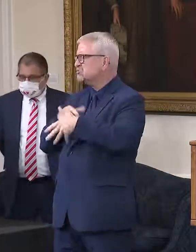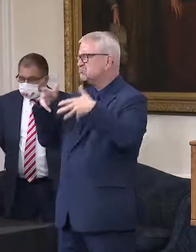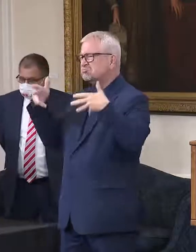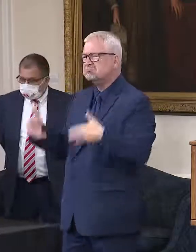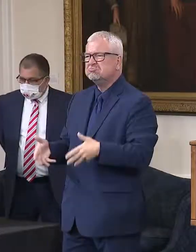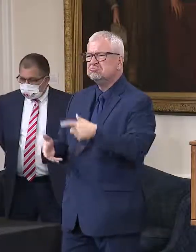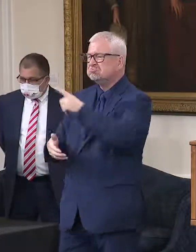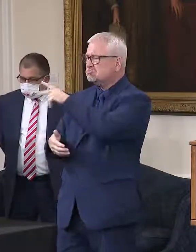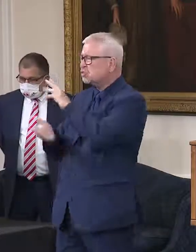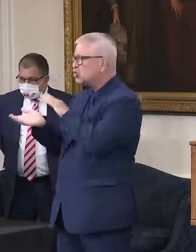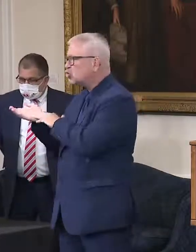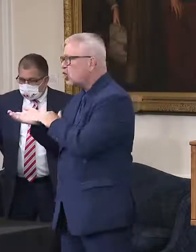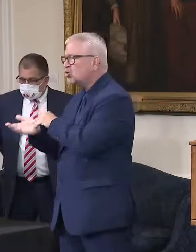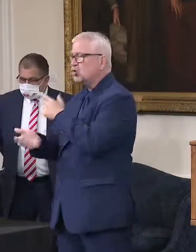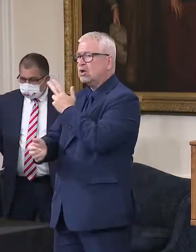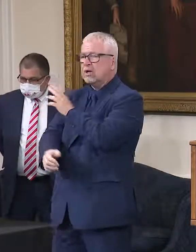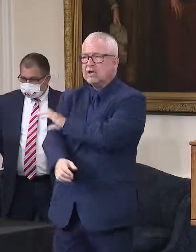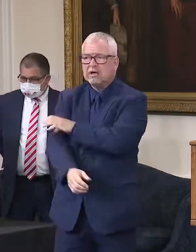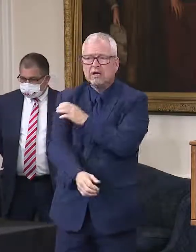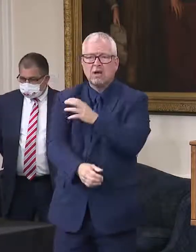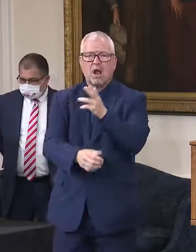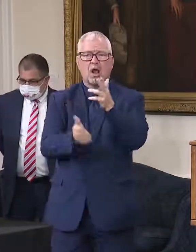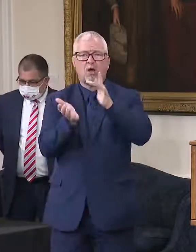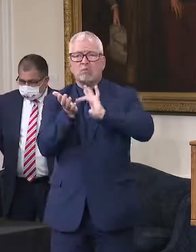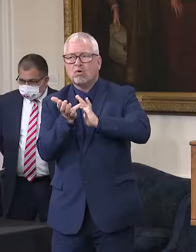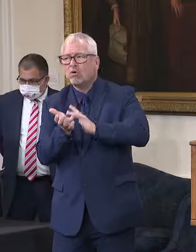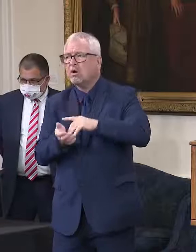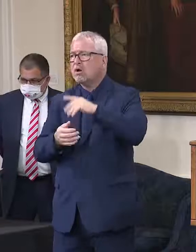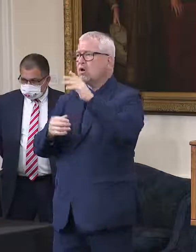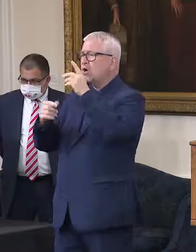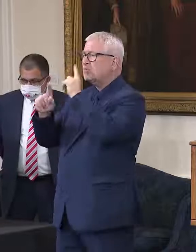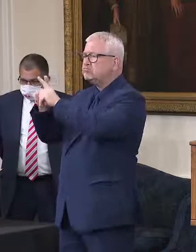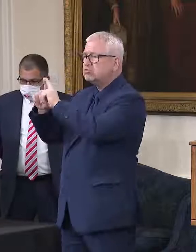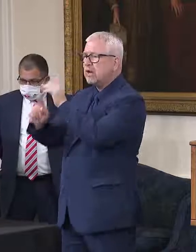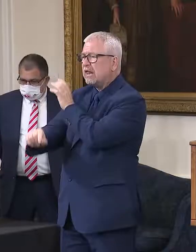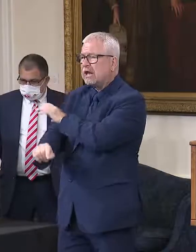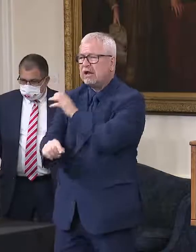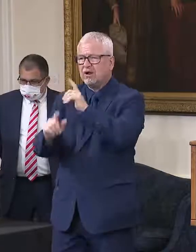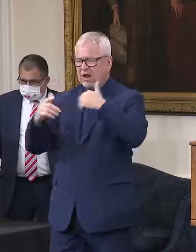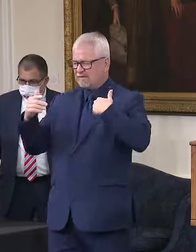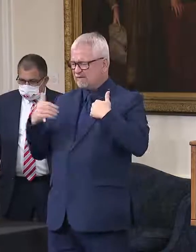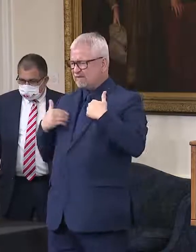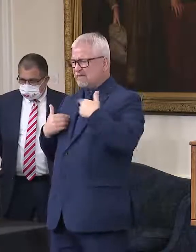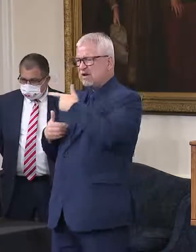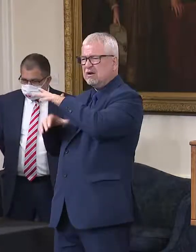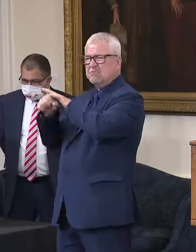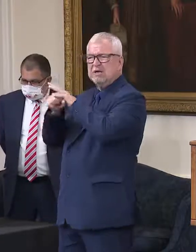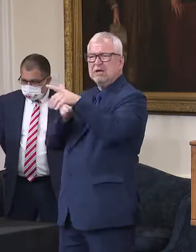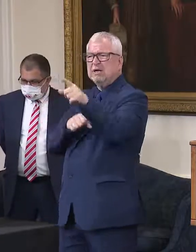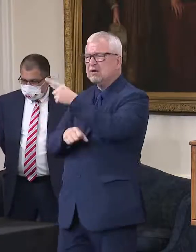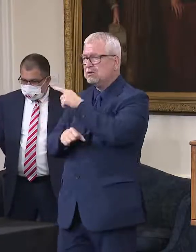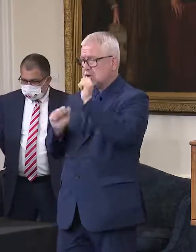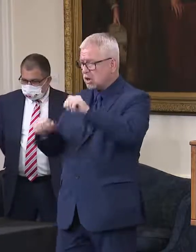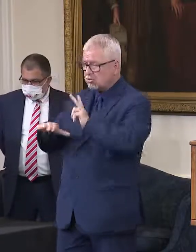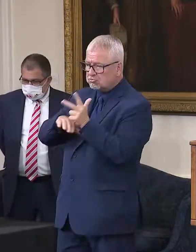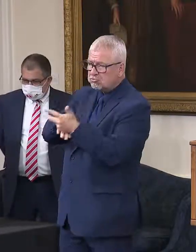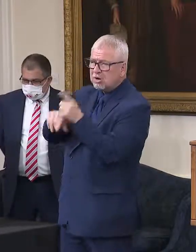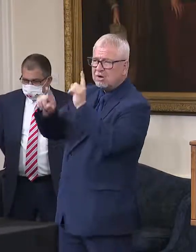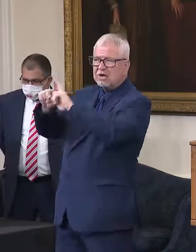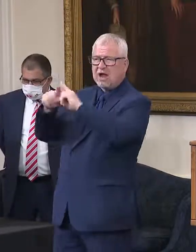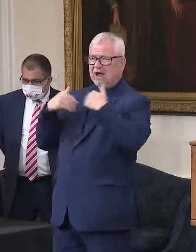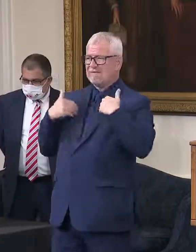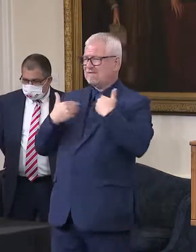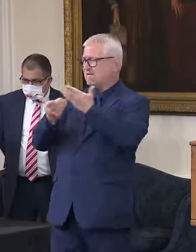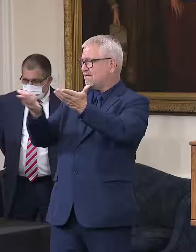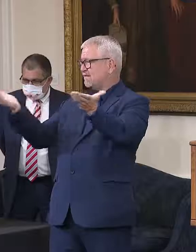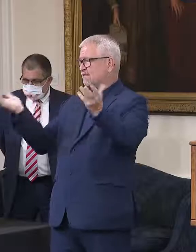including pharmacies, primary care providers, mobile clinics, local health departments, and community health centers. And we have